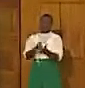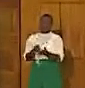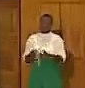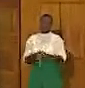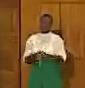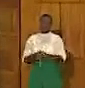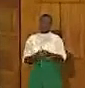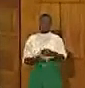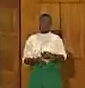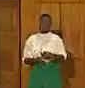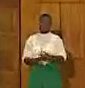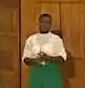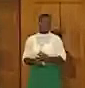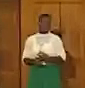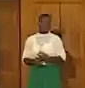Ughweroghene